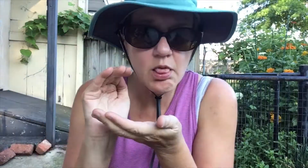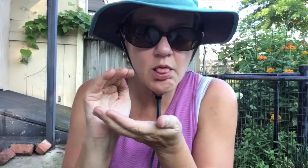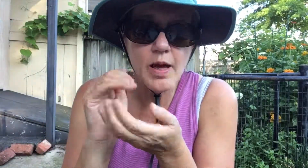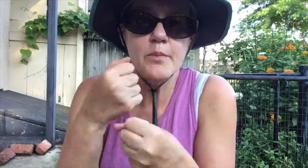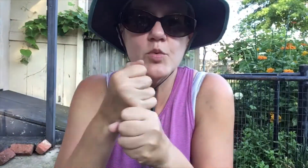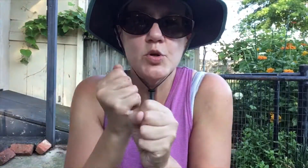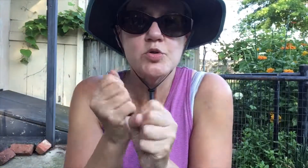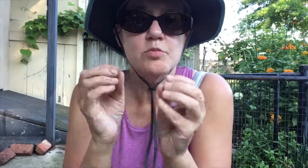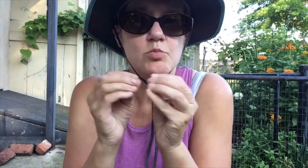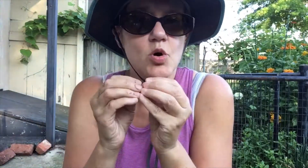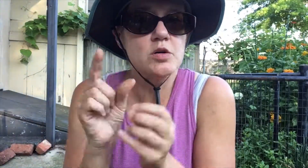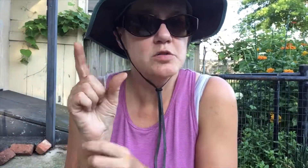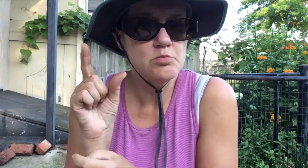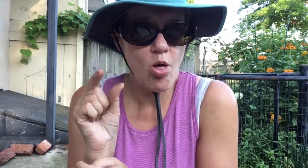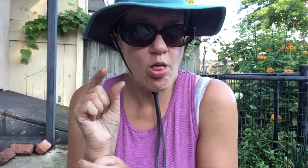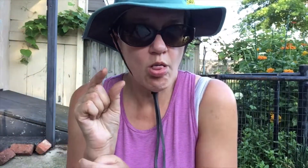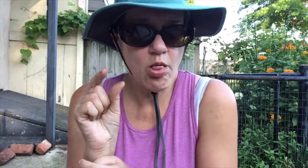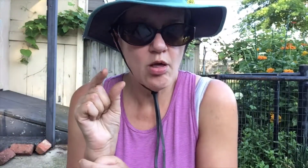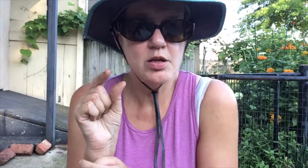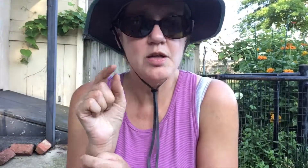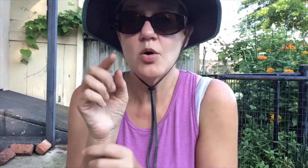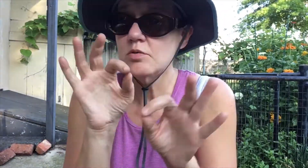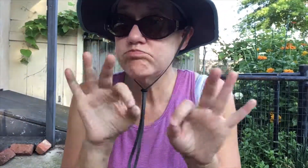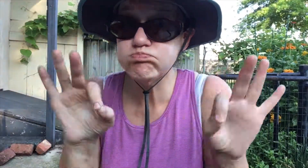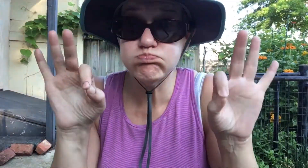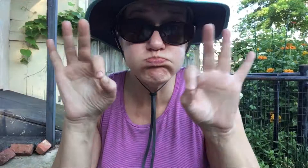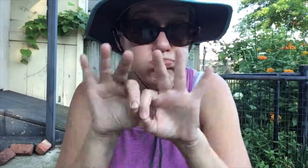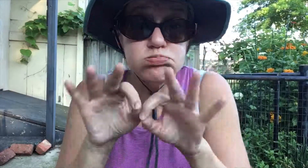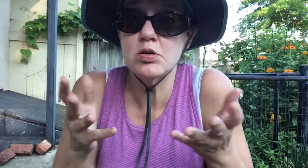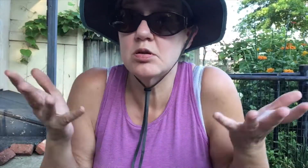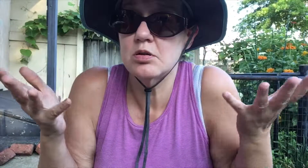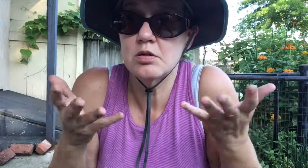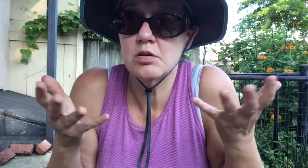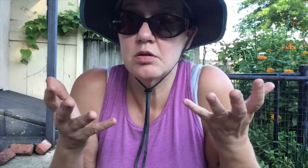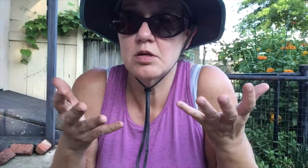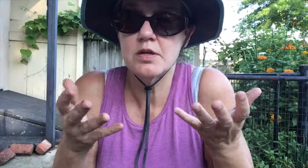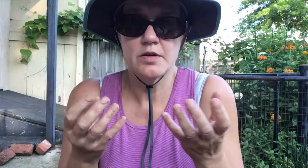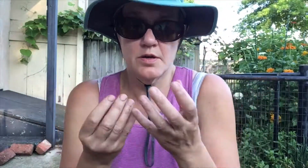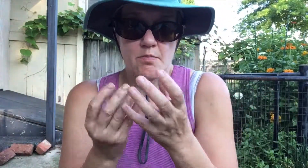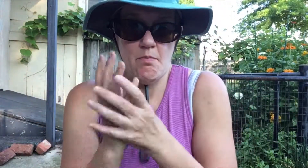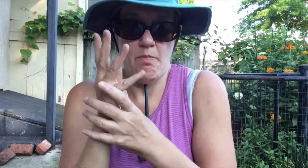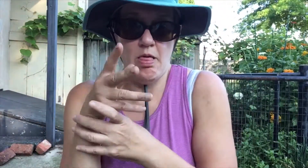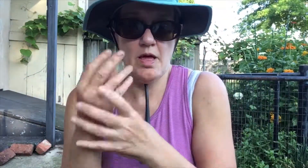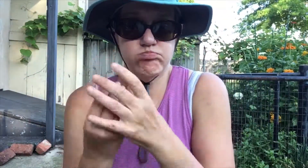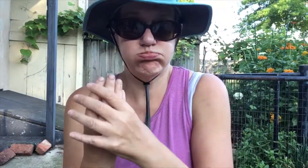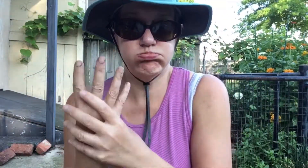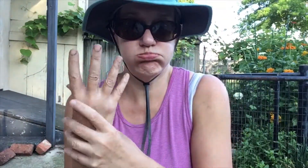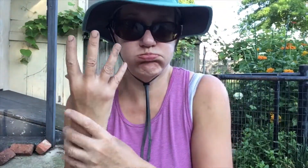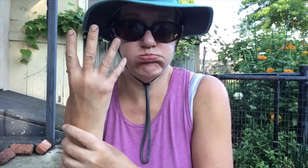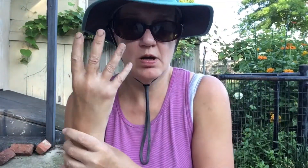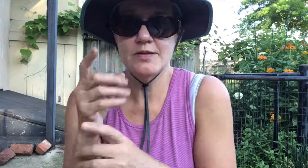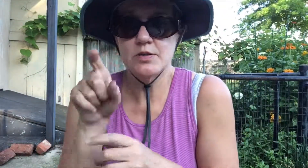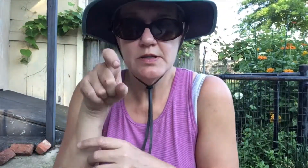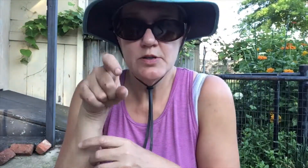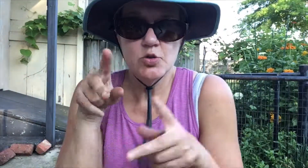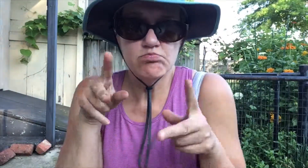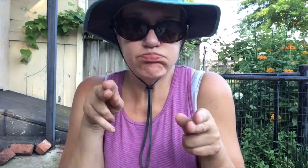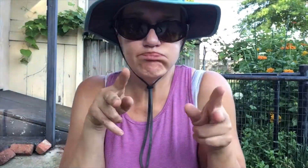They tend to make less strawberries per plant and the strawberries tend to be smaller. But the important thing for all my strawberry plants is